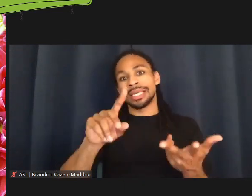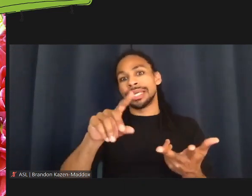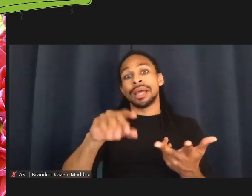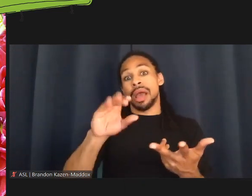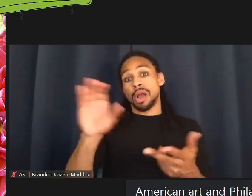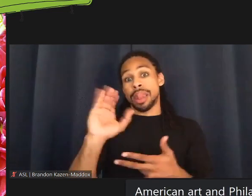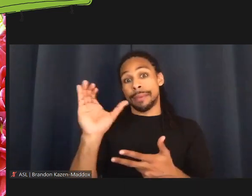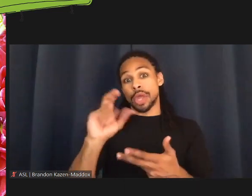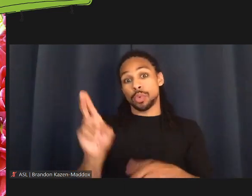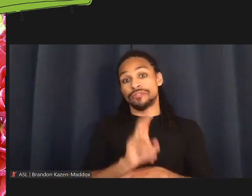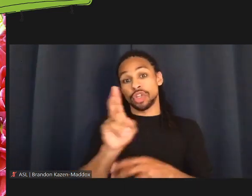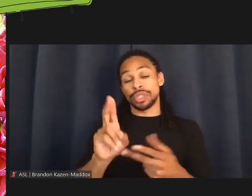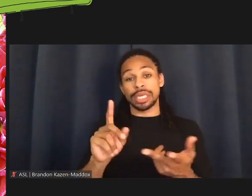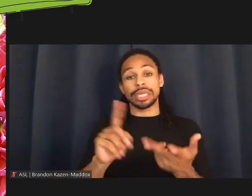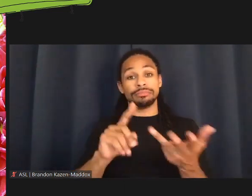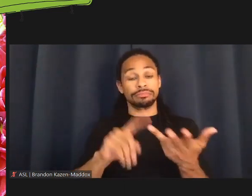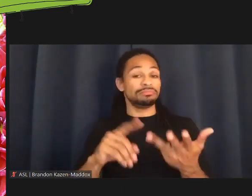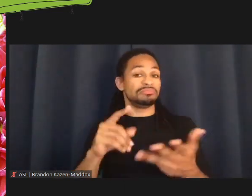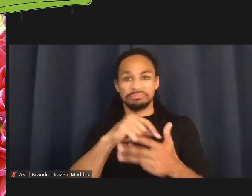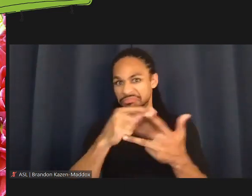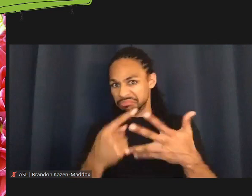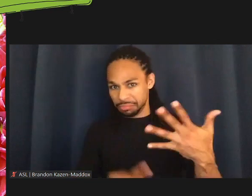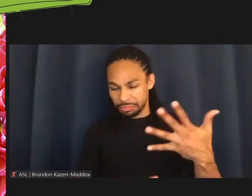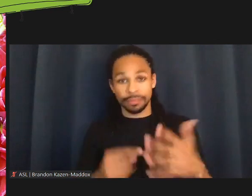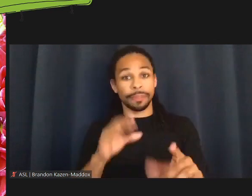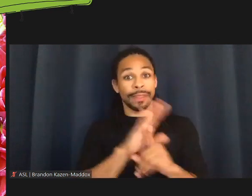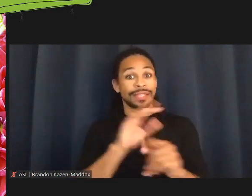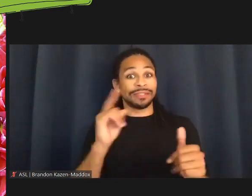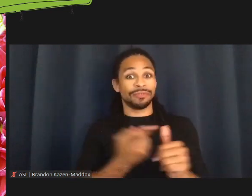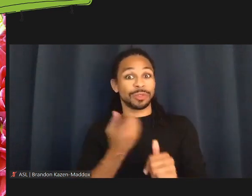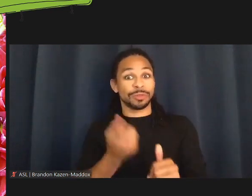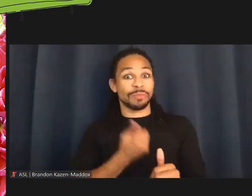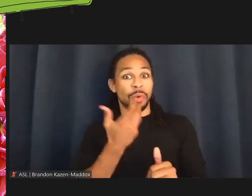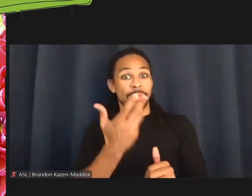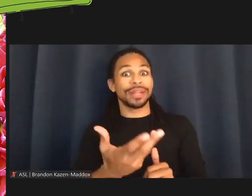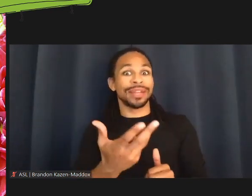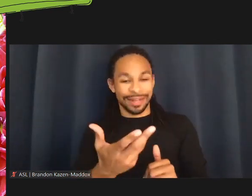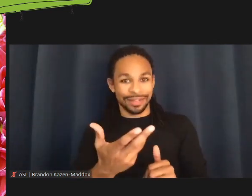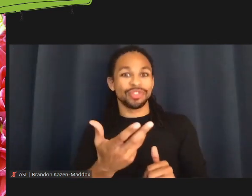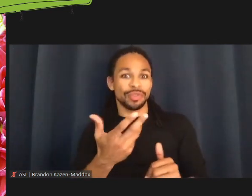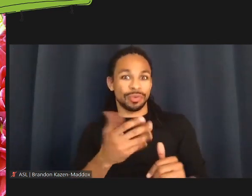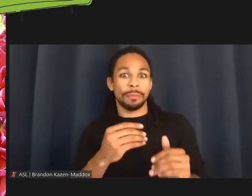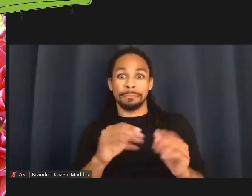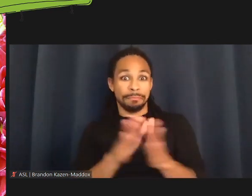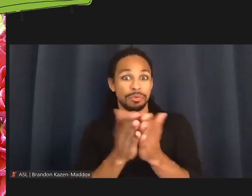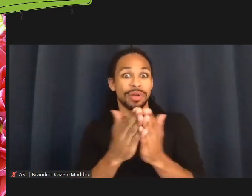His first book of poetry, Slingshot, is available from Nighttime Books, and there is a link to